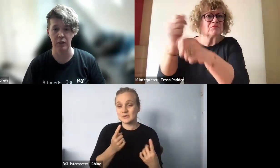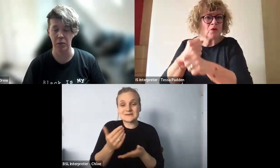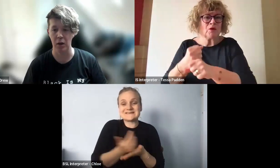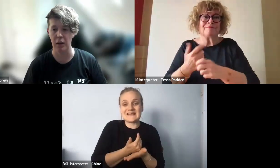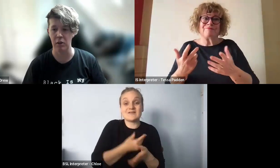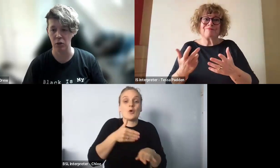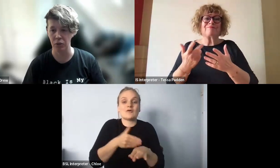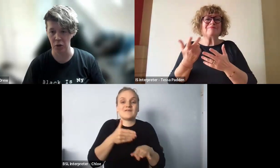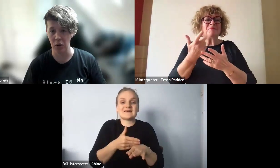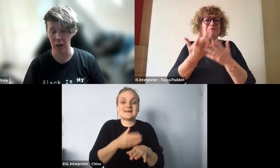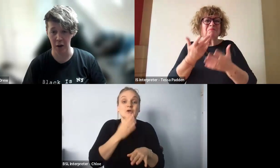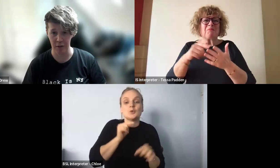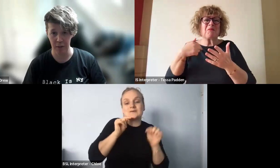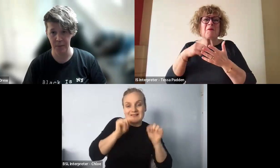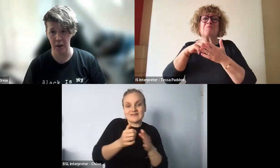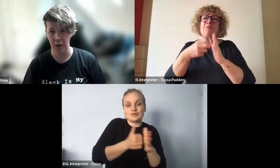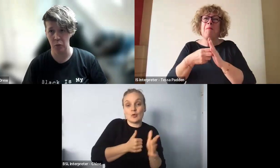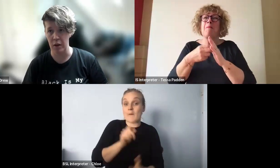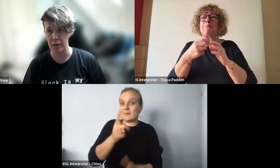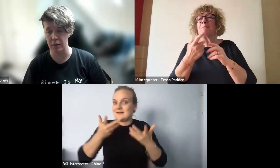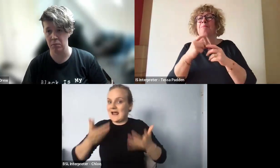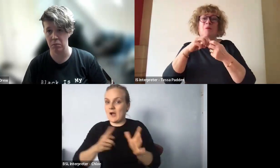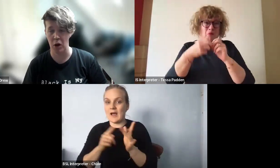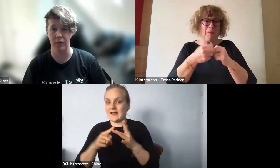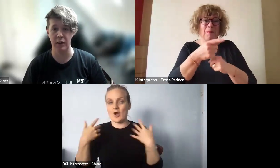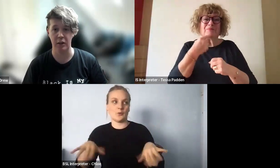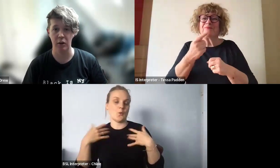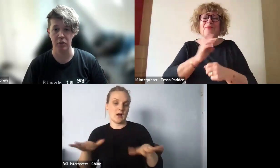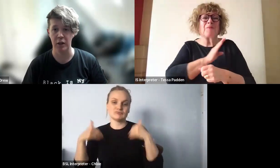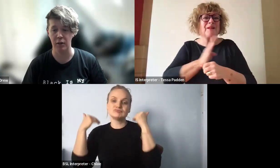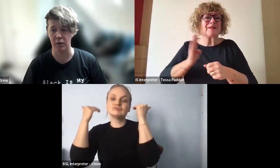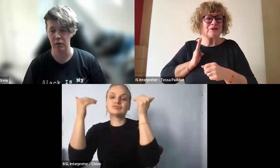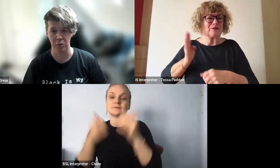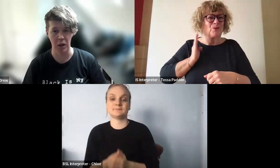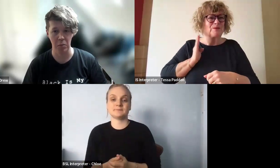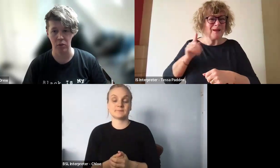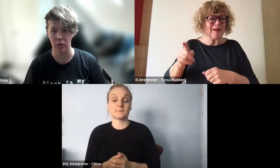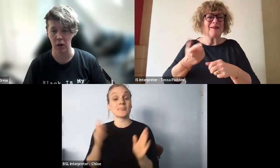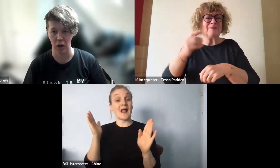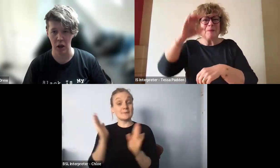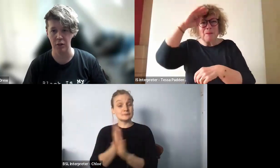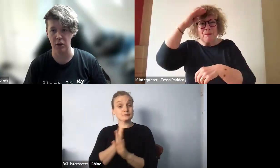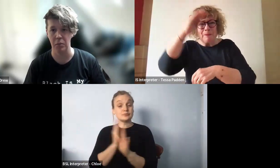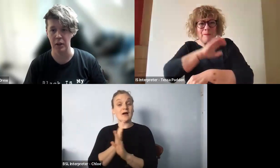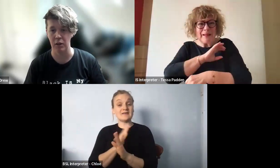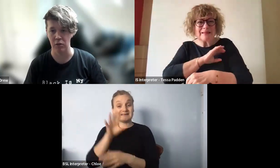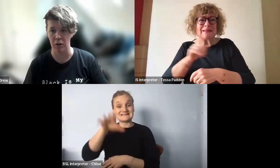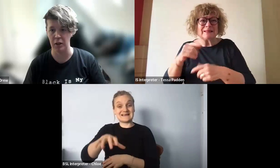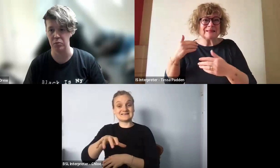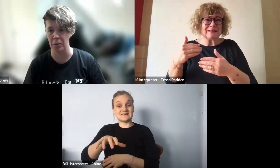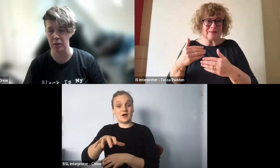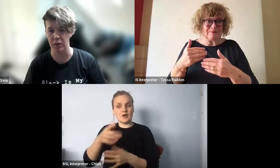or effectively apply this tool to. However, with private sector offerings from a number of large